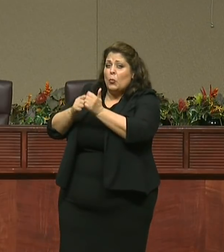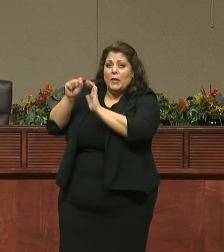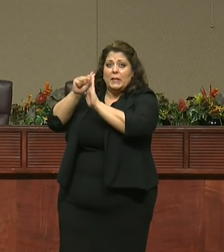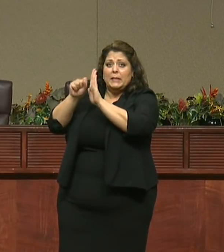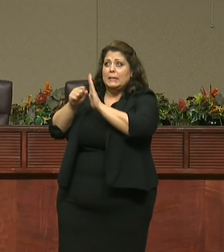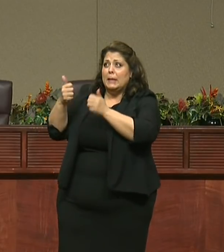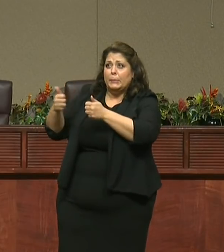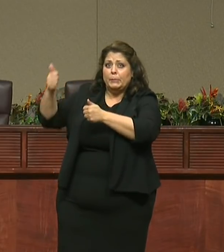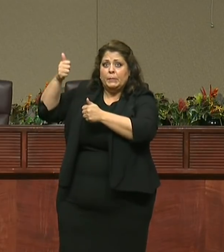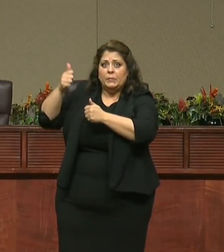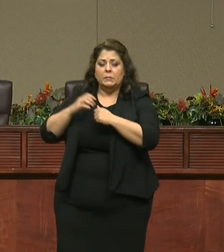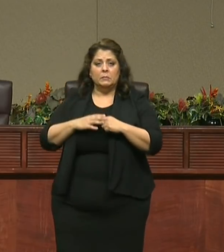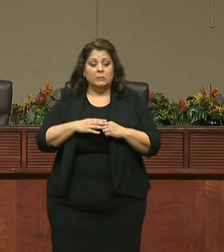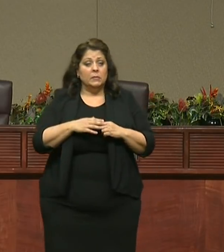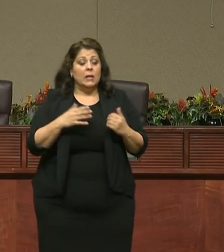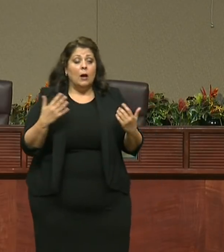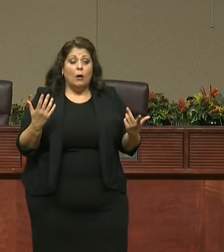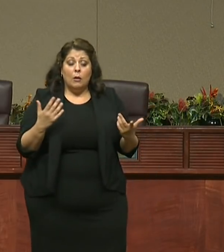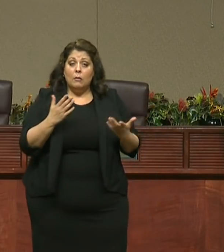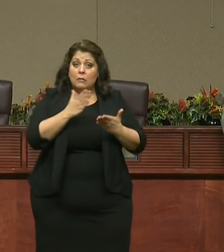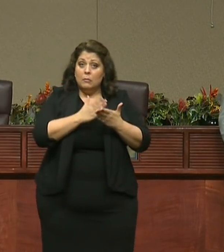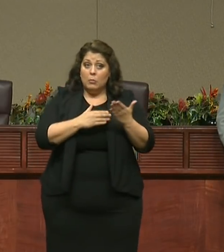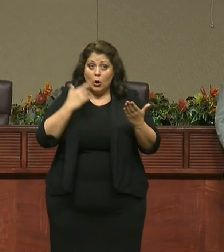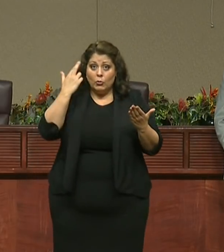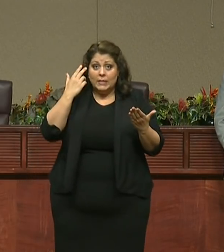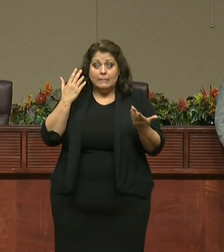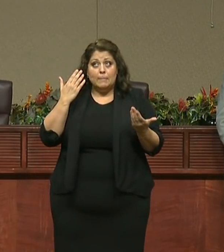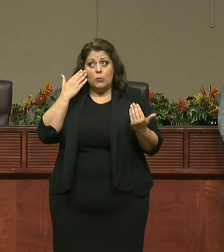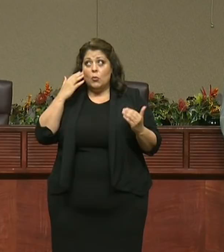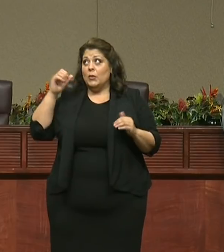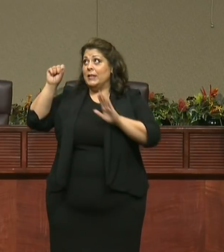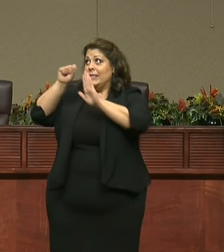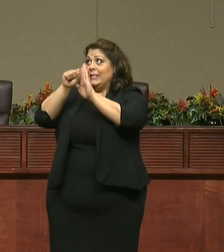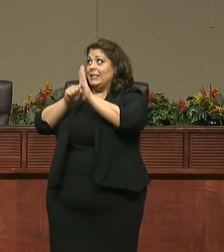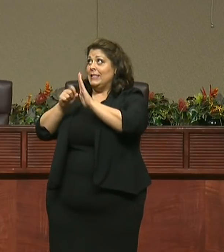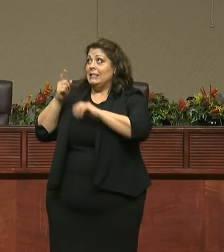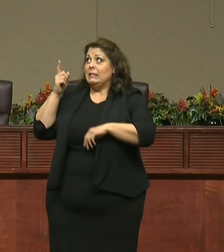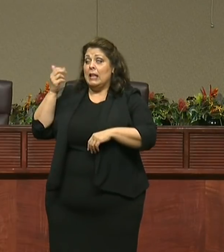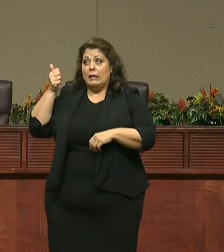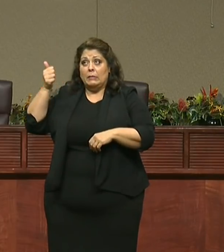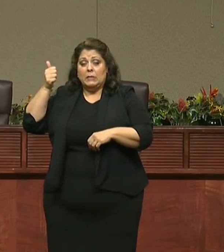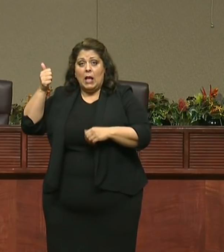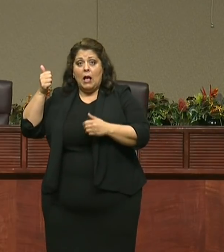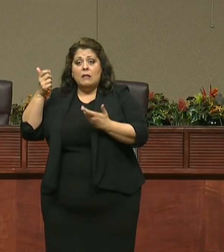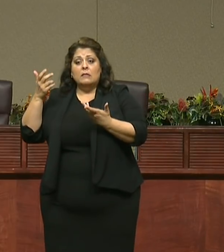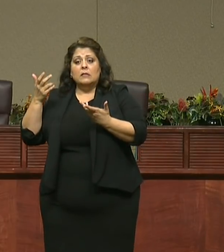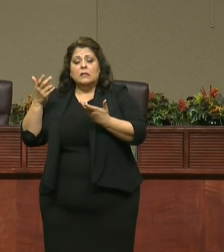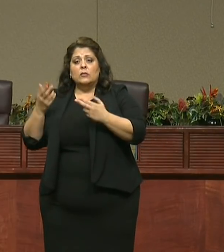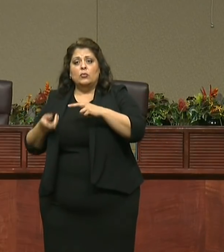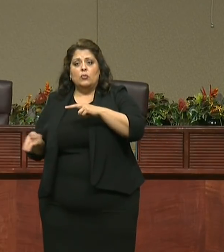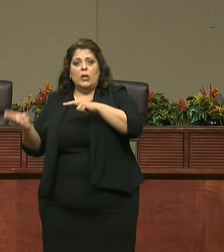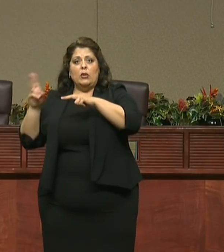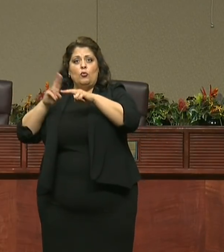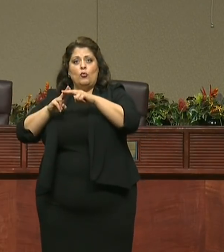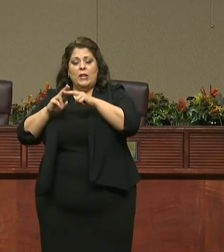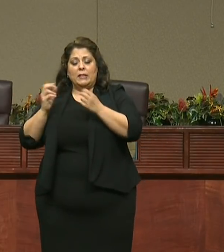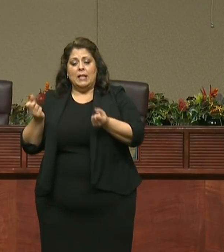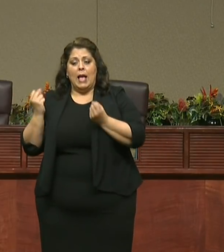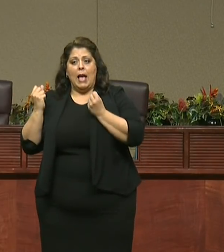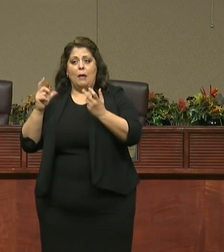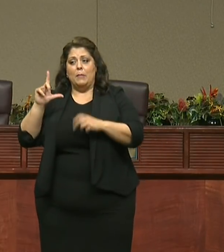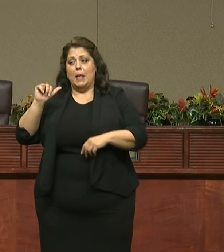that yet, could be that the state has increased an effort to increase the number of labs that are